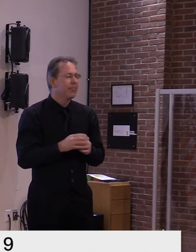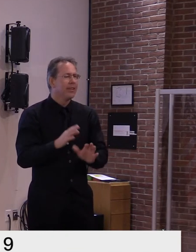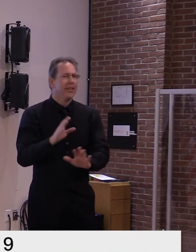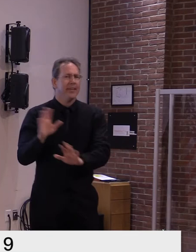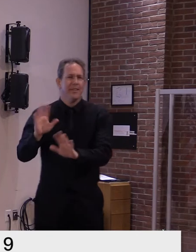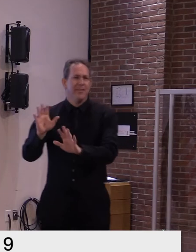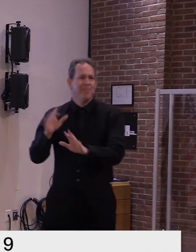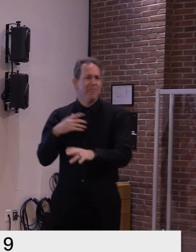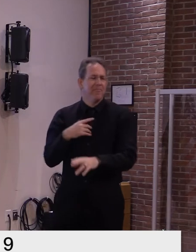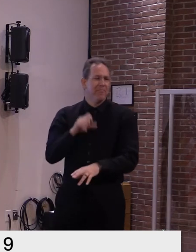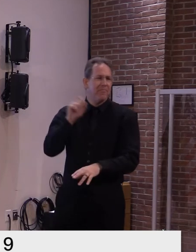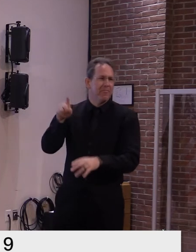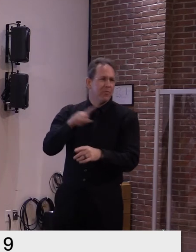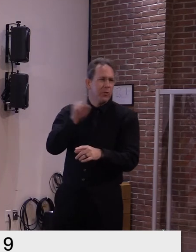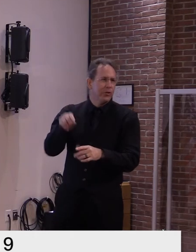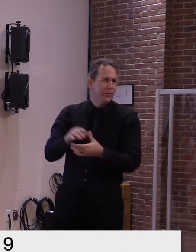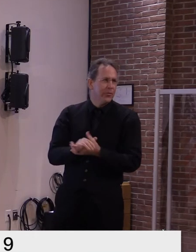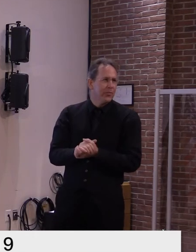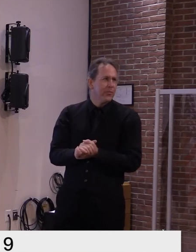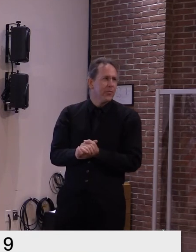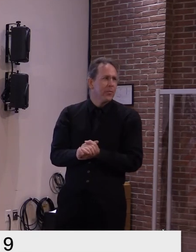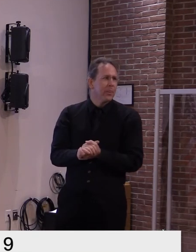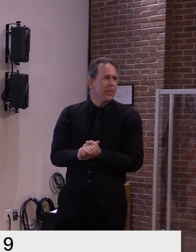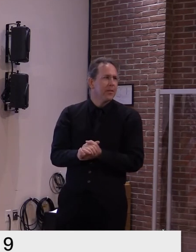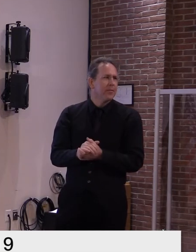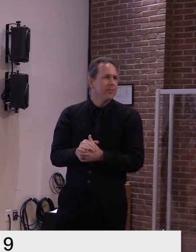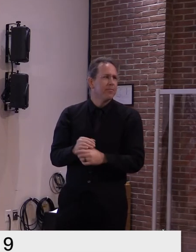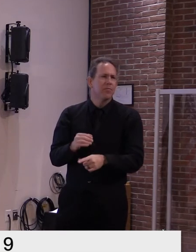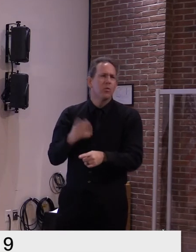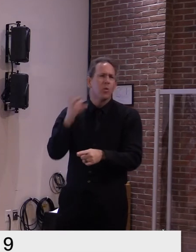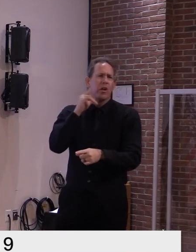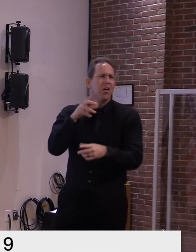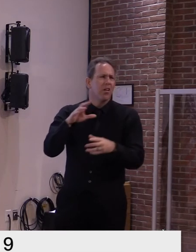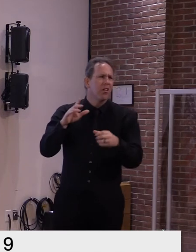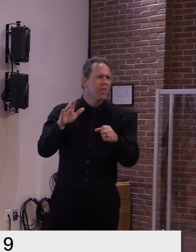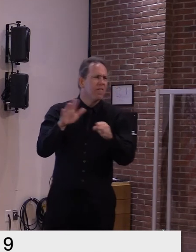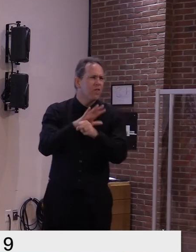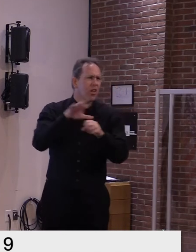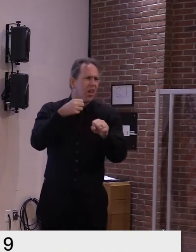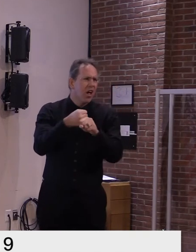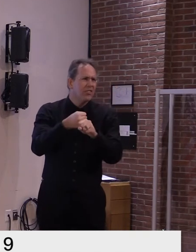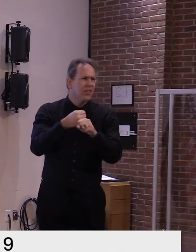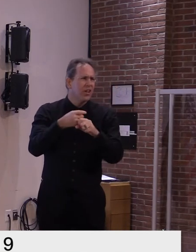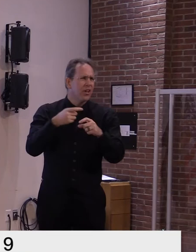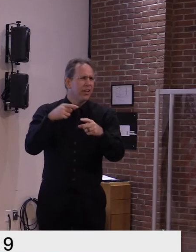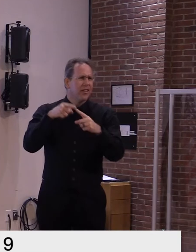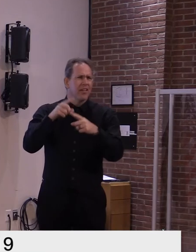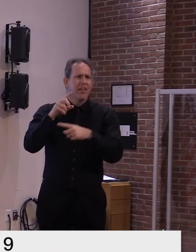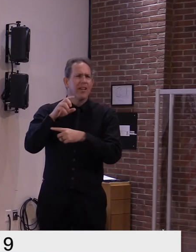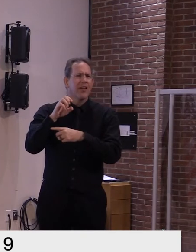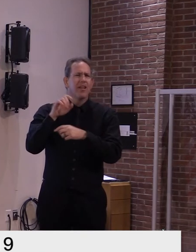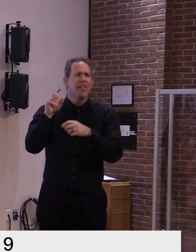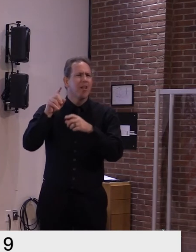a full lockdown at Marble Valley, since I'm not hearing that that's the facility closest to us here in Bennington.